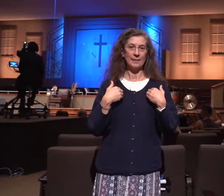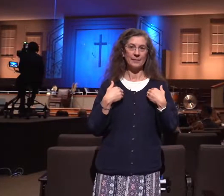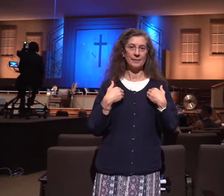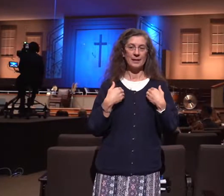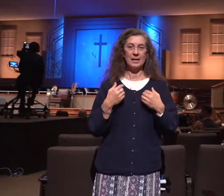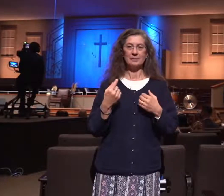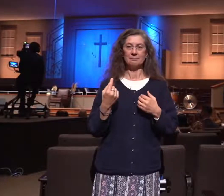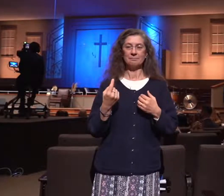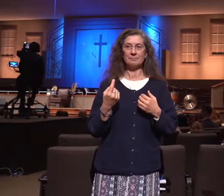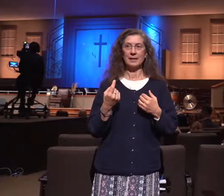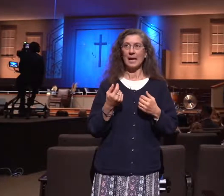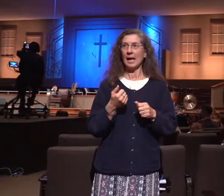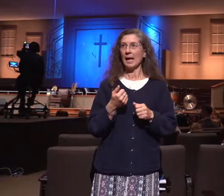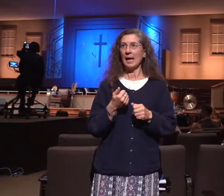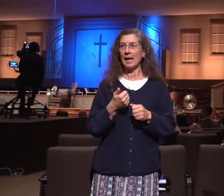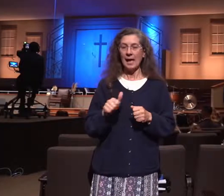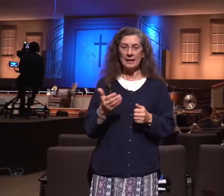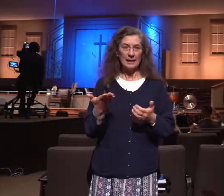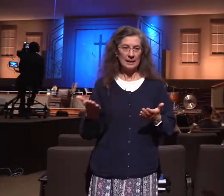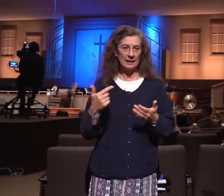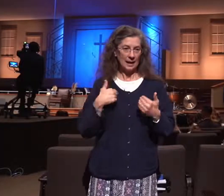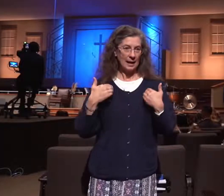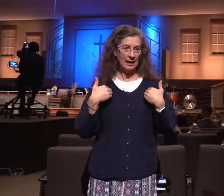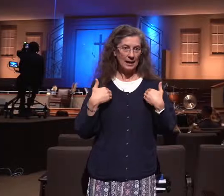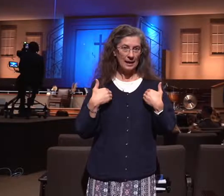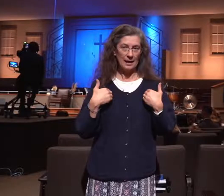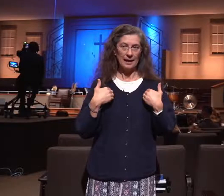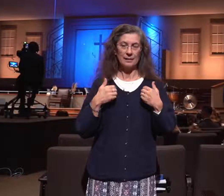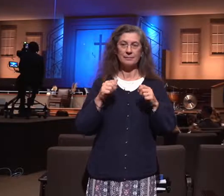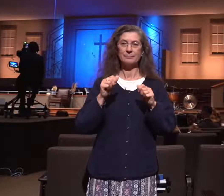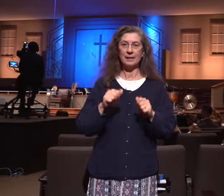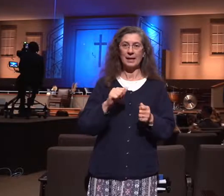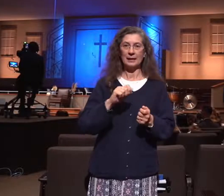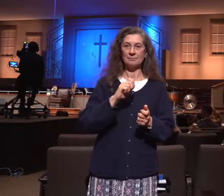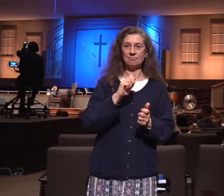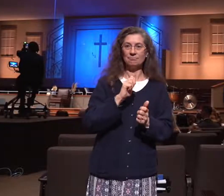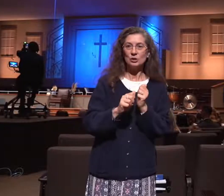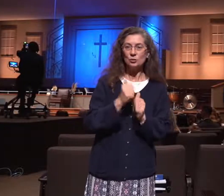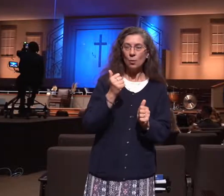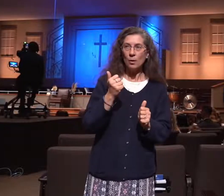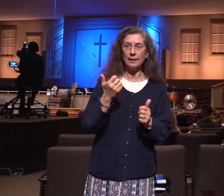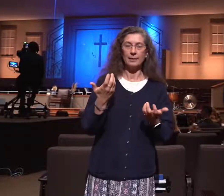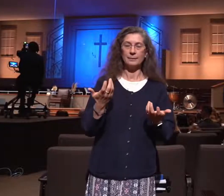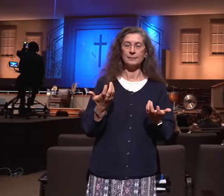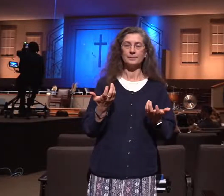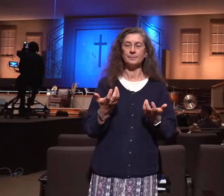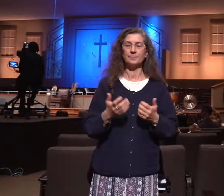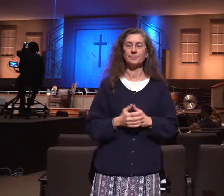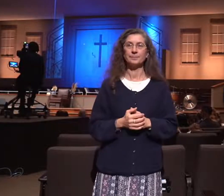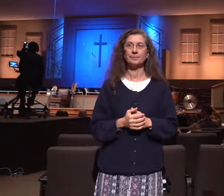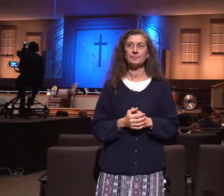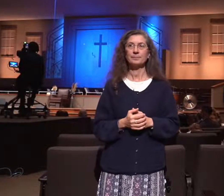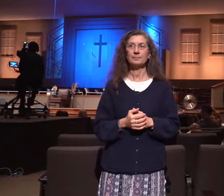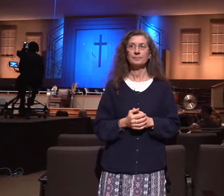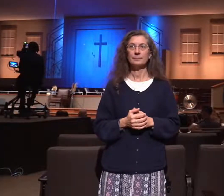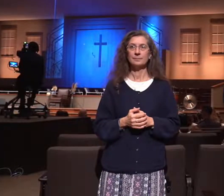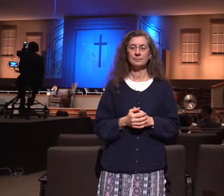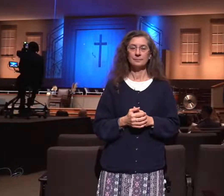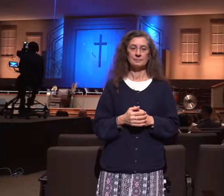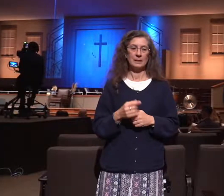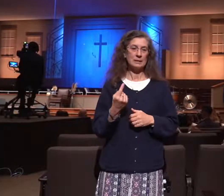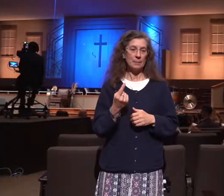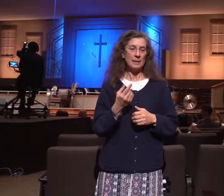Anything that I have, anything bad, anything materialistically that I have, anything bad can happen to